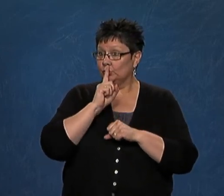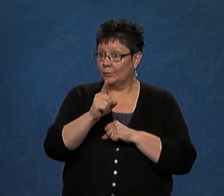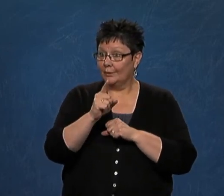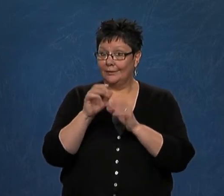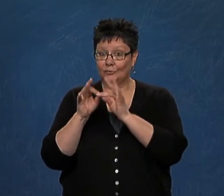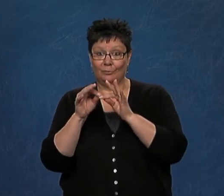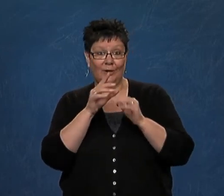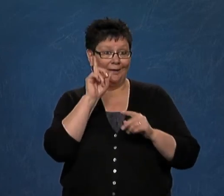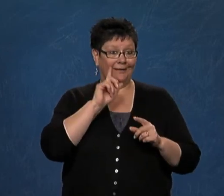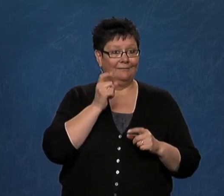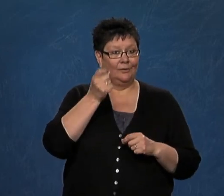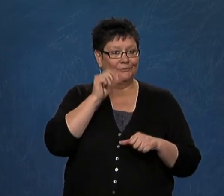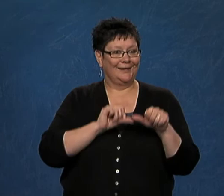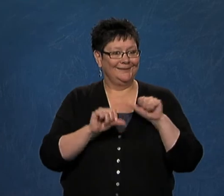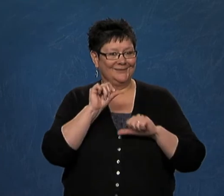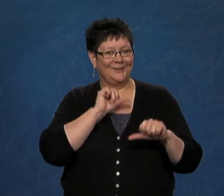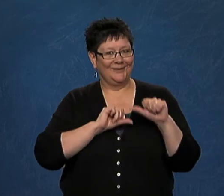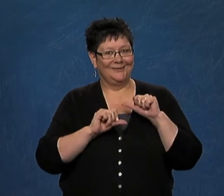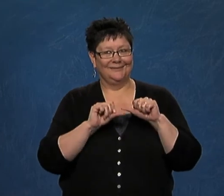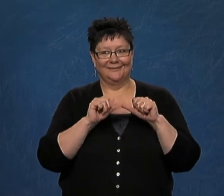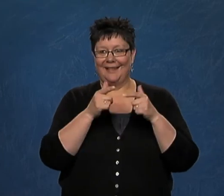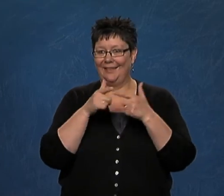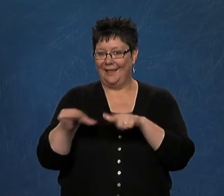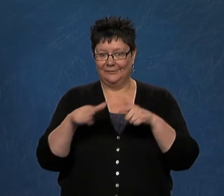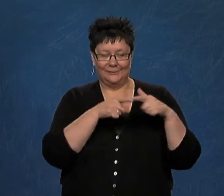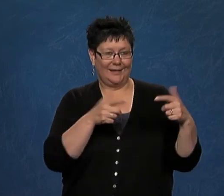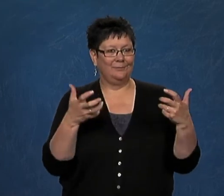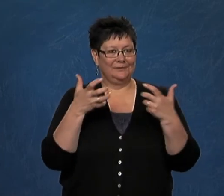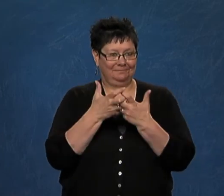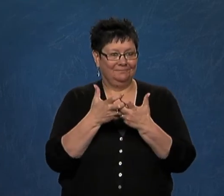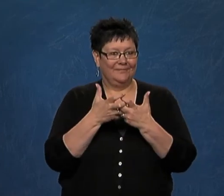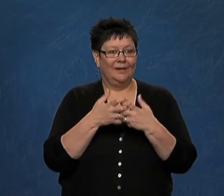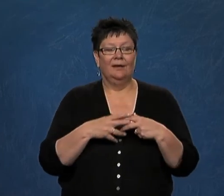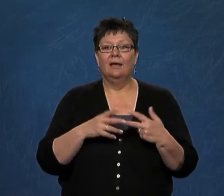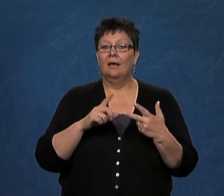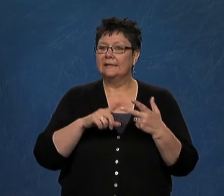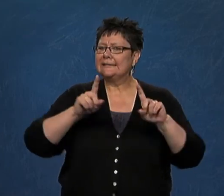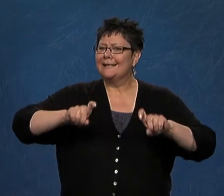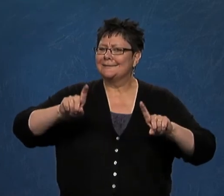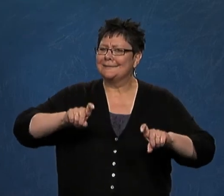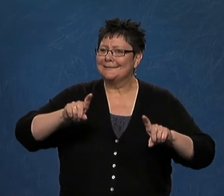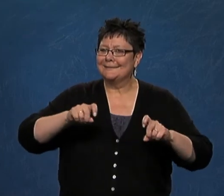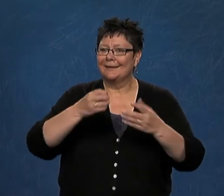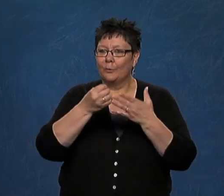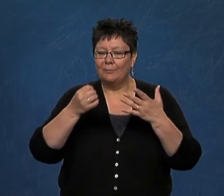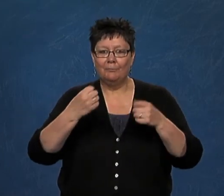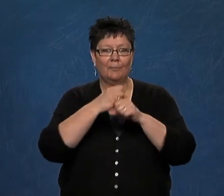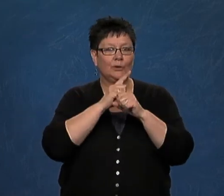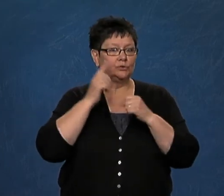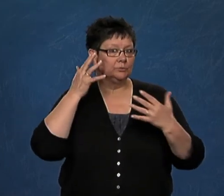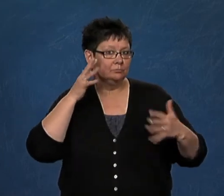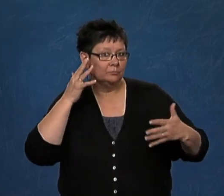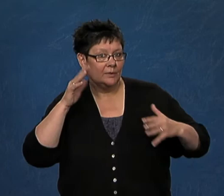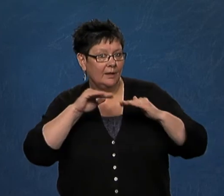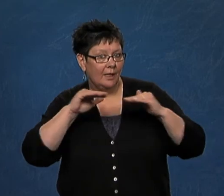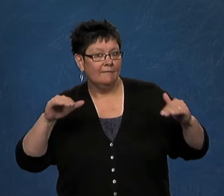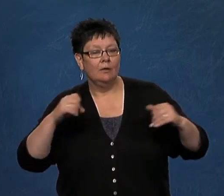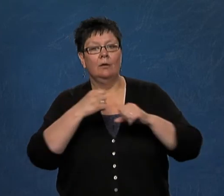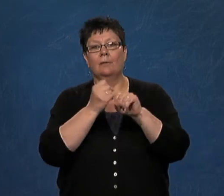interest. You have to make sure the interpreter and the deaf client understand one another, that the language is suitable. Make sure